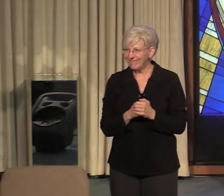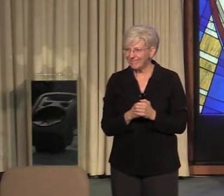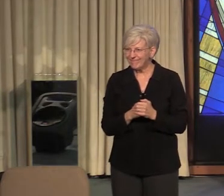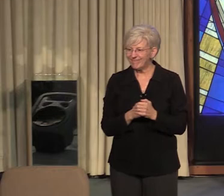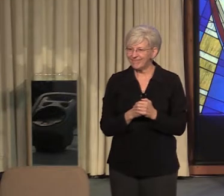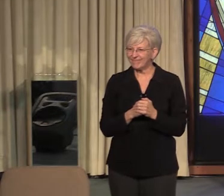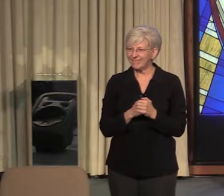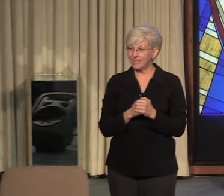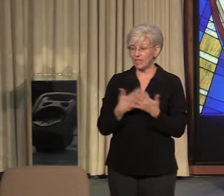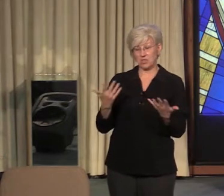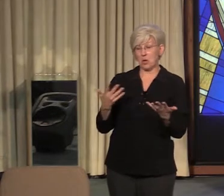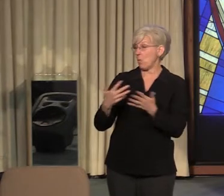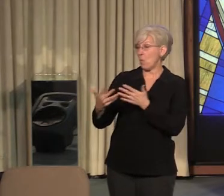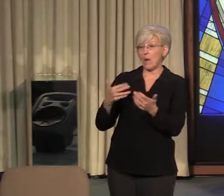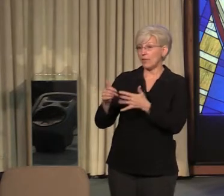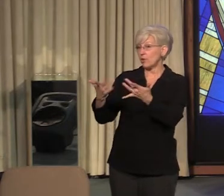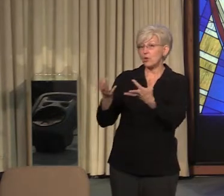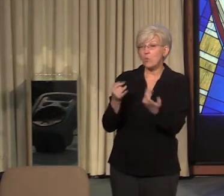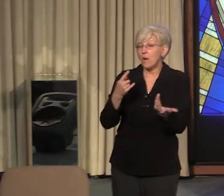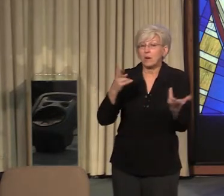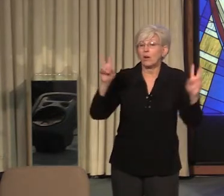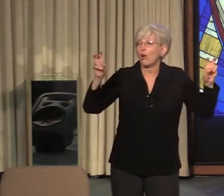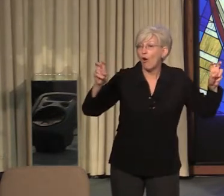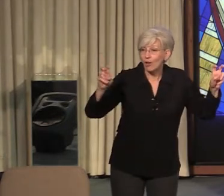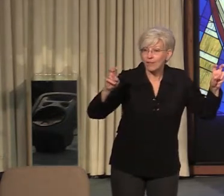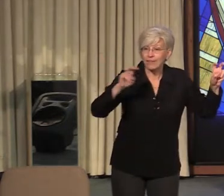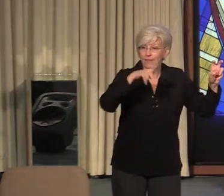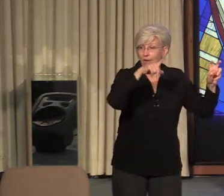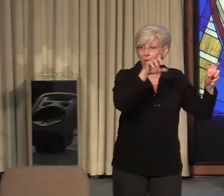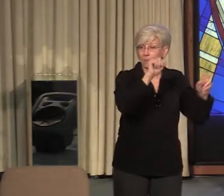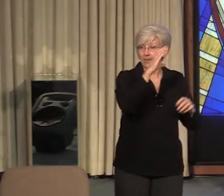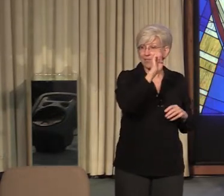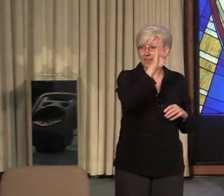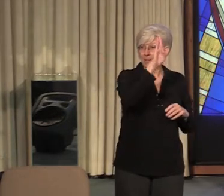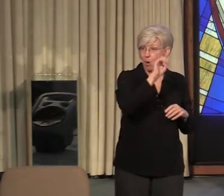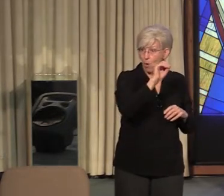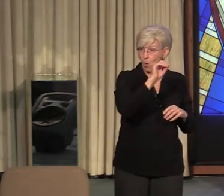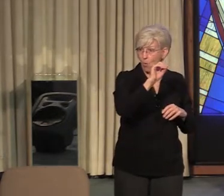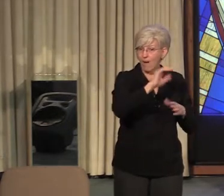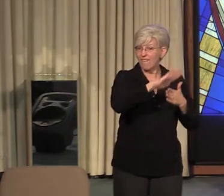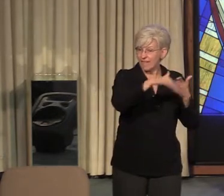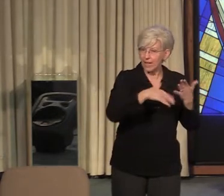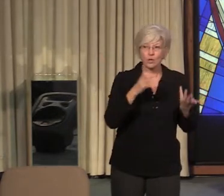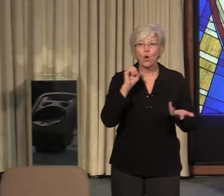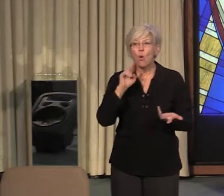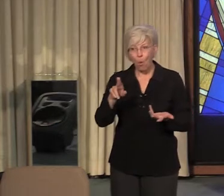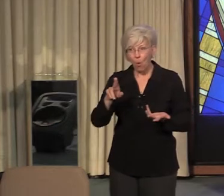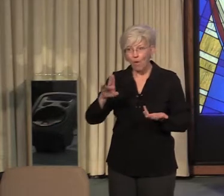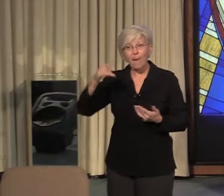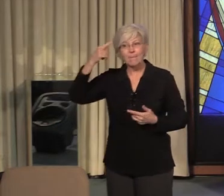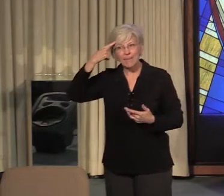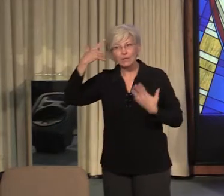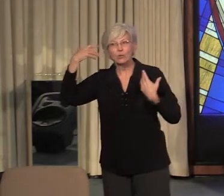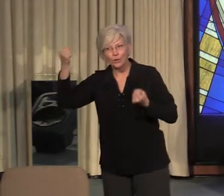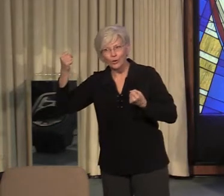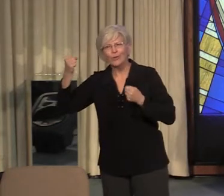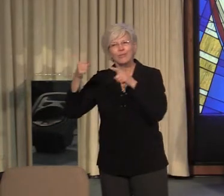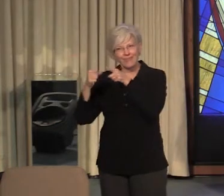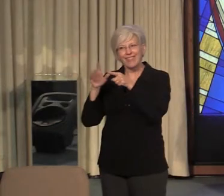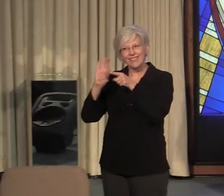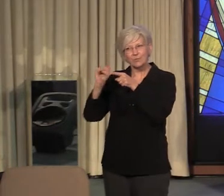So whether you want to call it the placebo effect or you want to call it mental cure, which is what they call it back in the day,